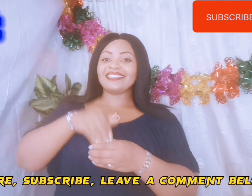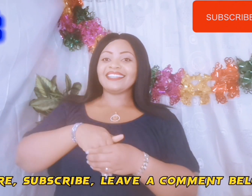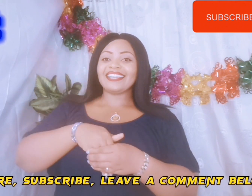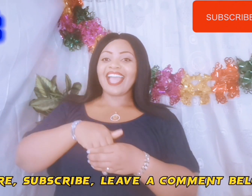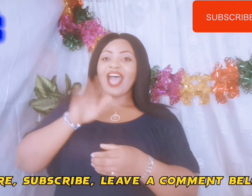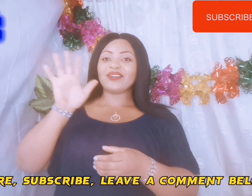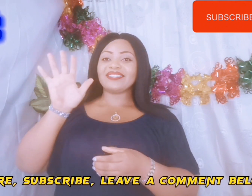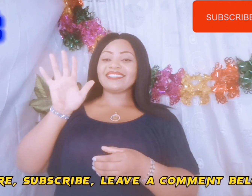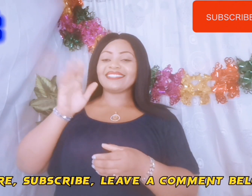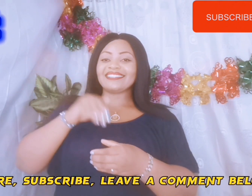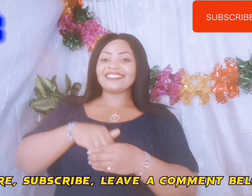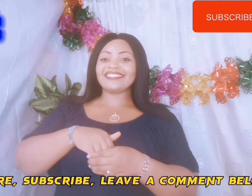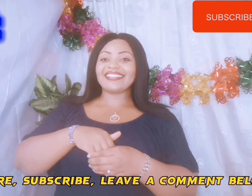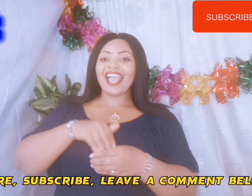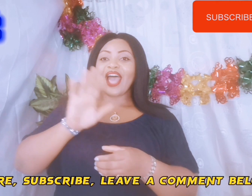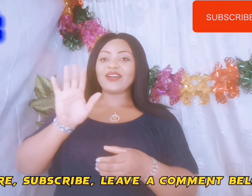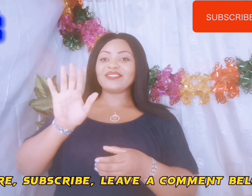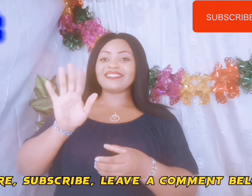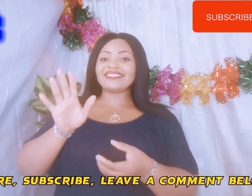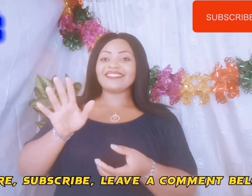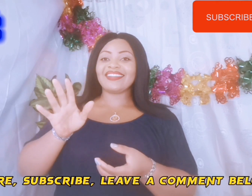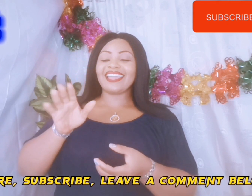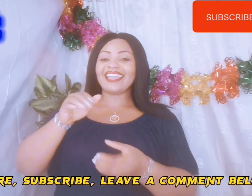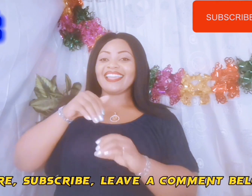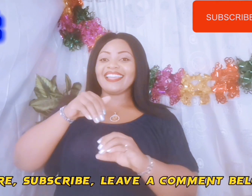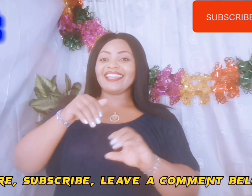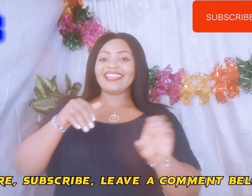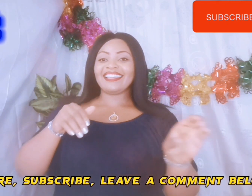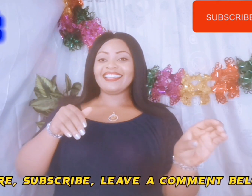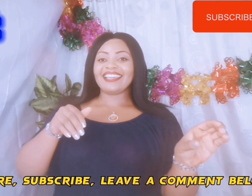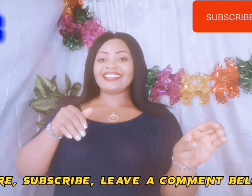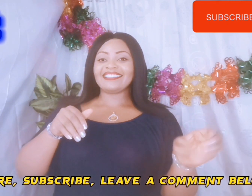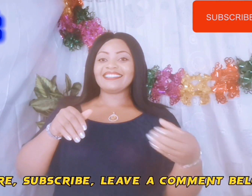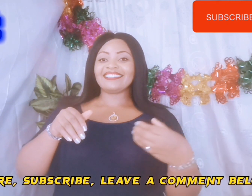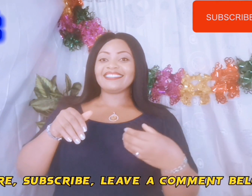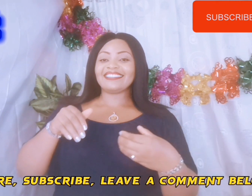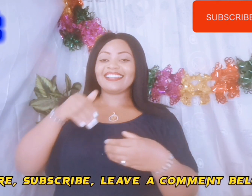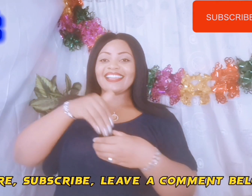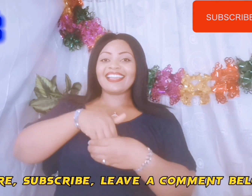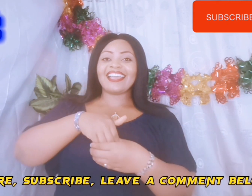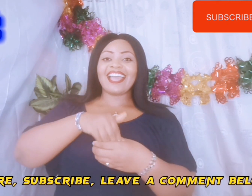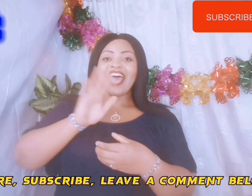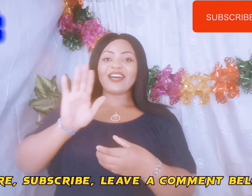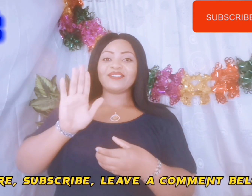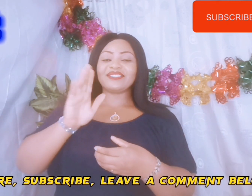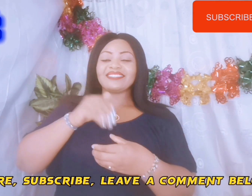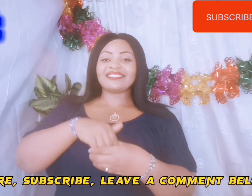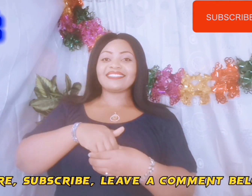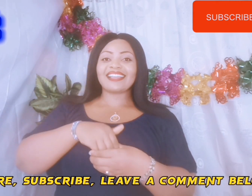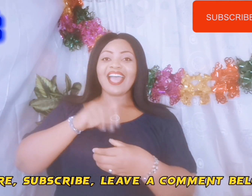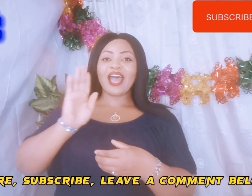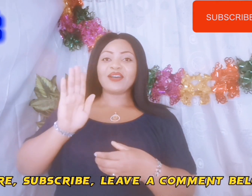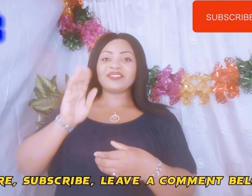You give us your in first and then bring your hand out. You see this?